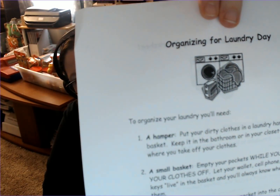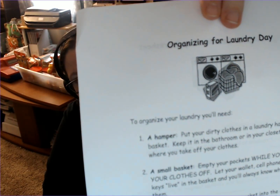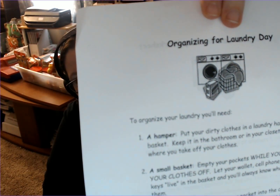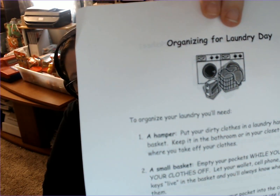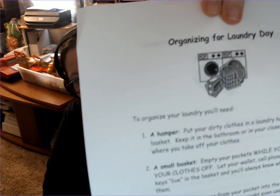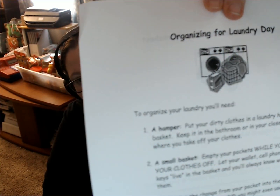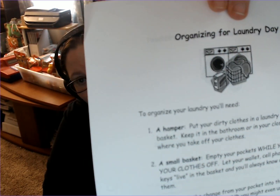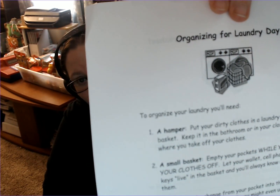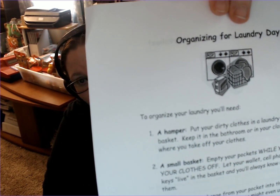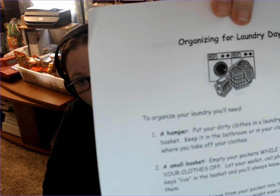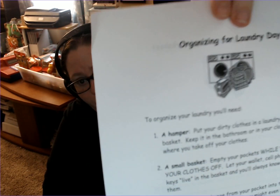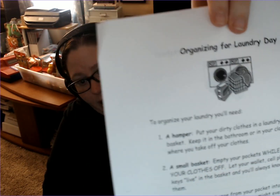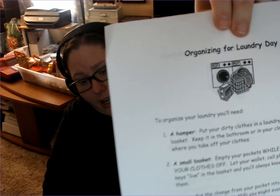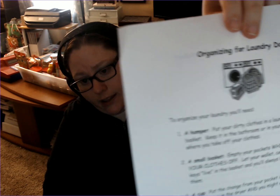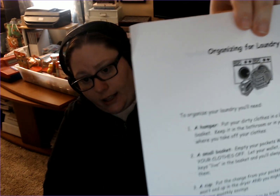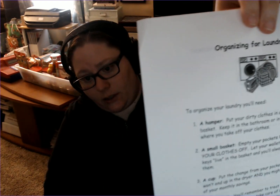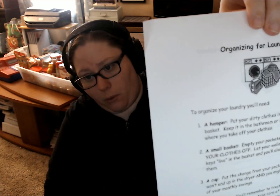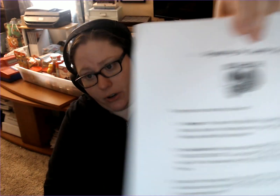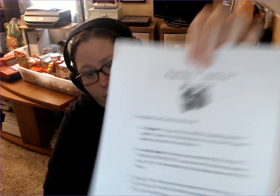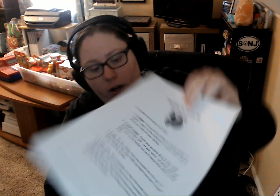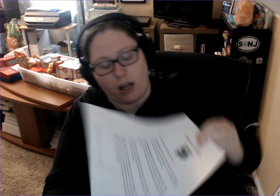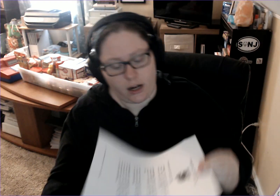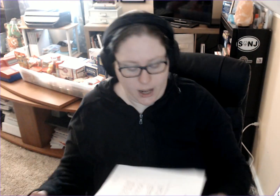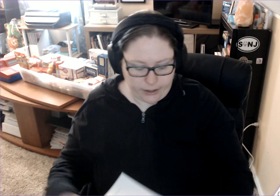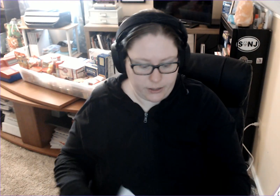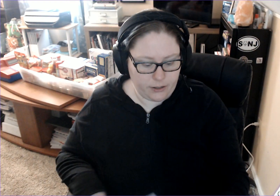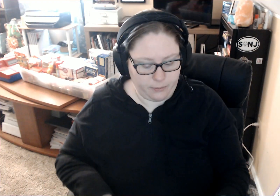Organizing for laundry day. That's the one we're going to work on next.